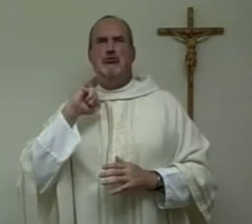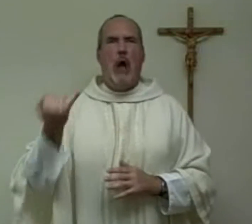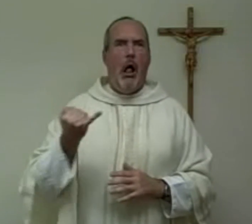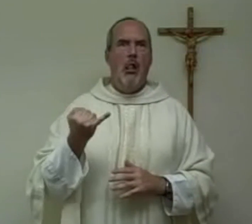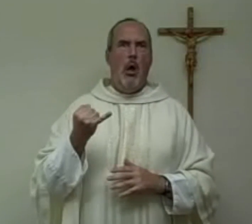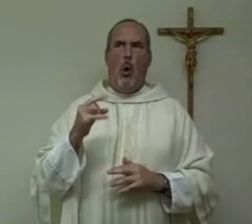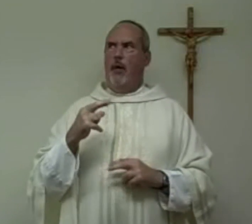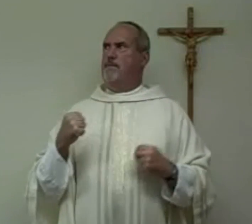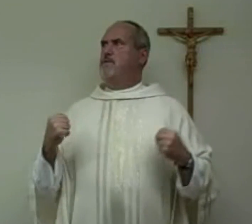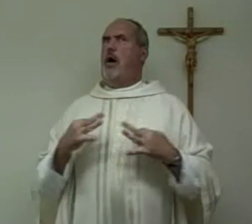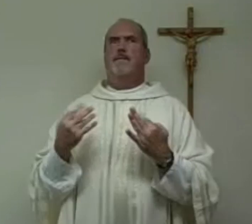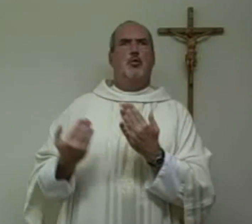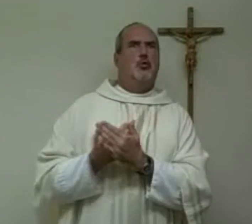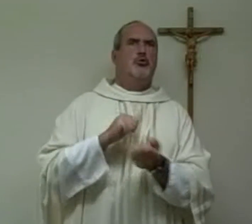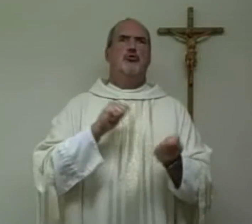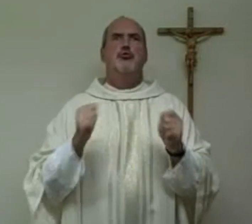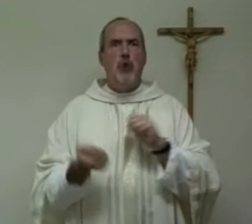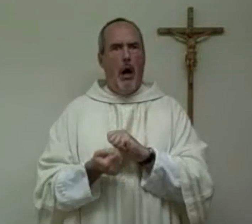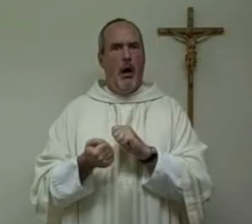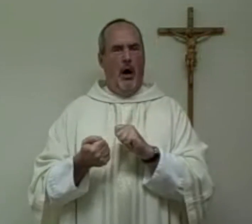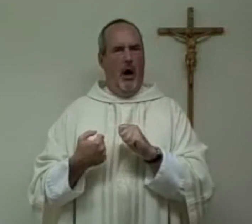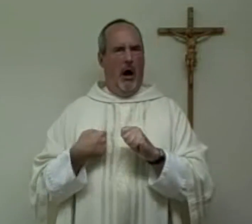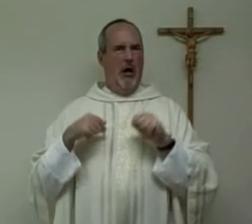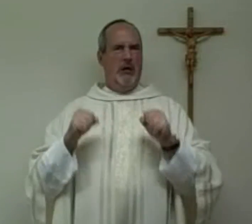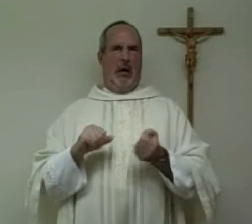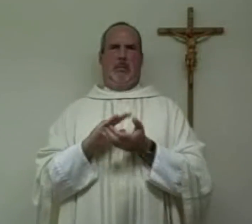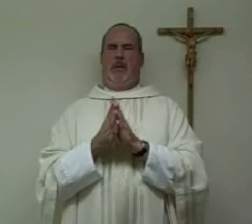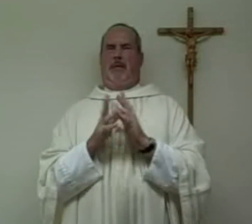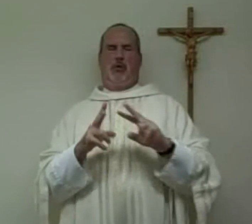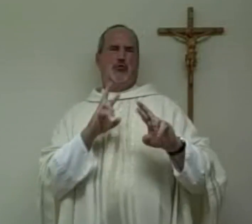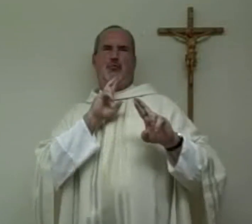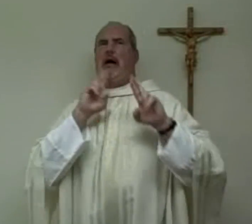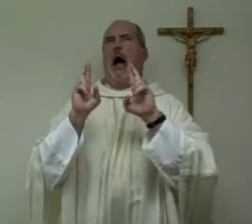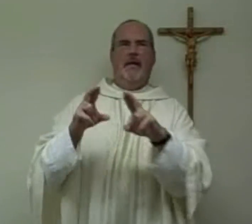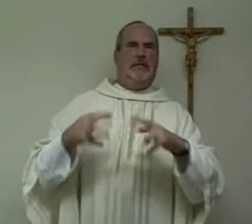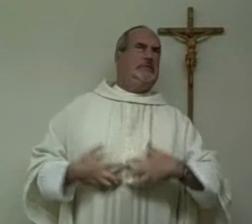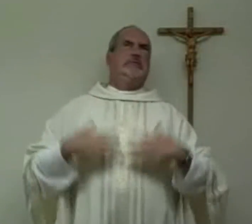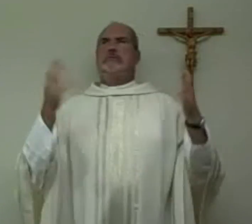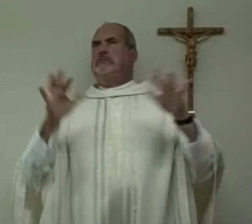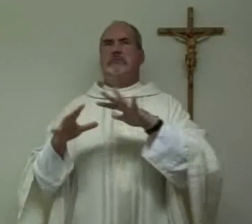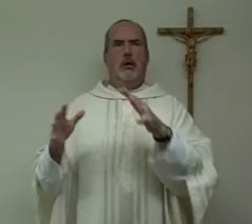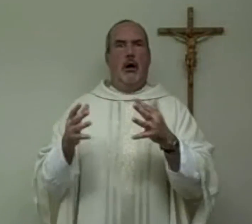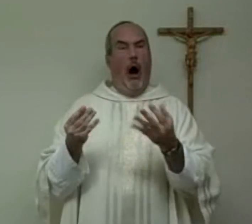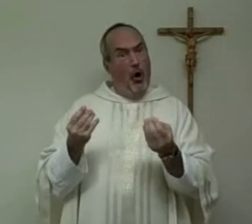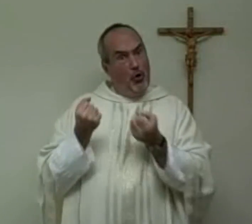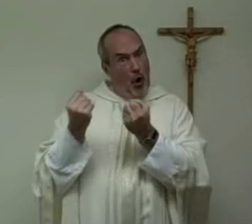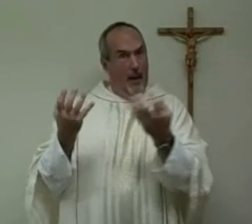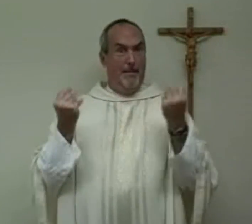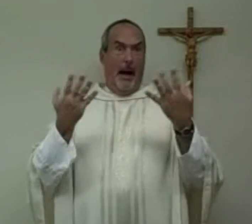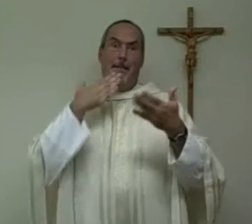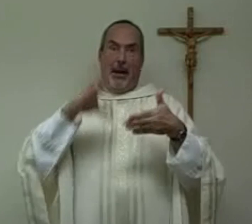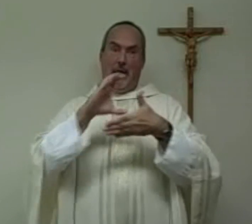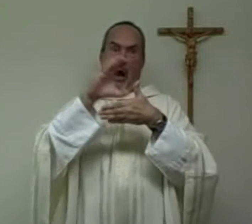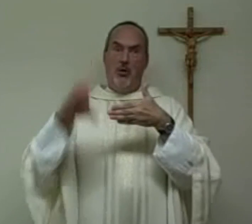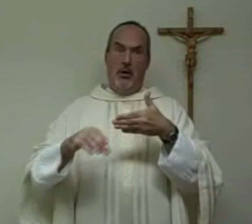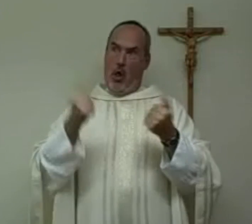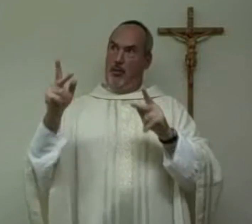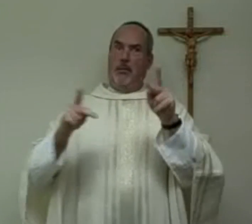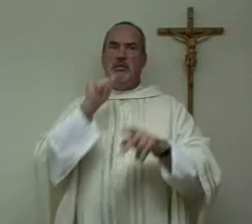that when I become angry or jealous or fearful of change, that I can become very emotional and reactive, and